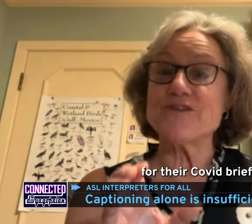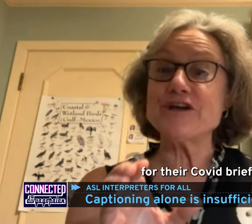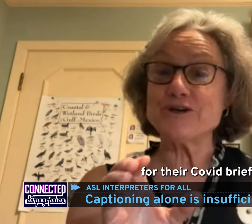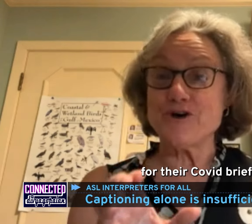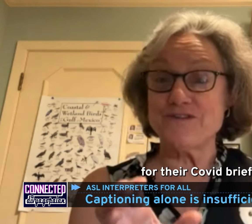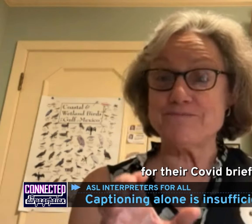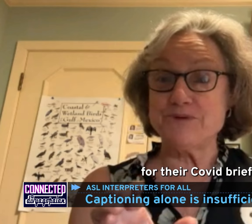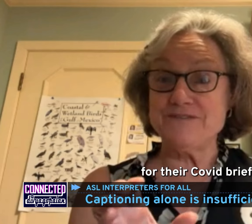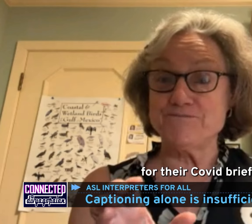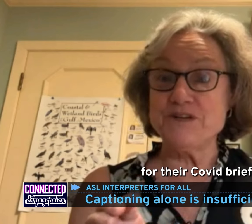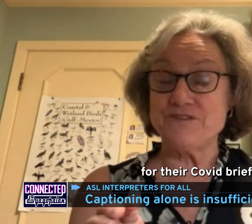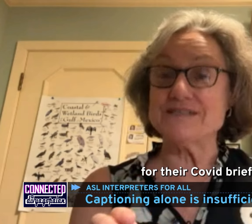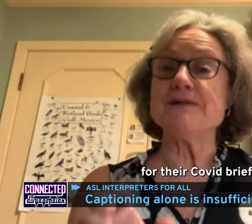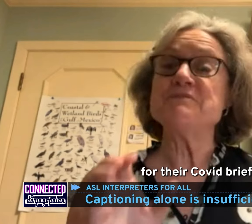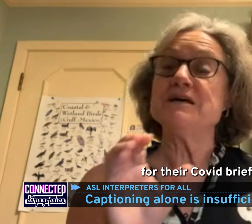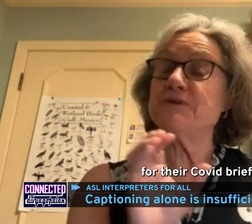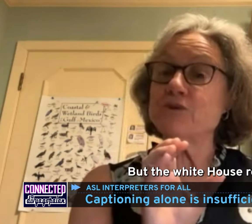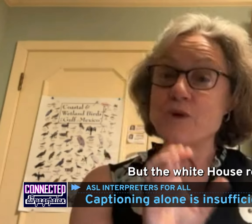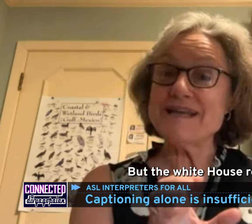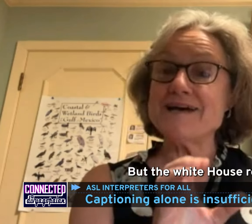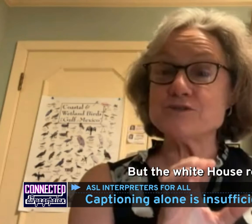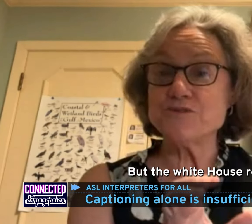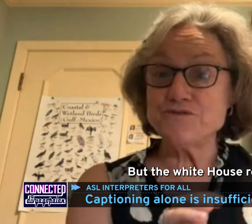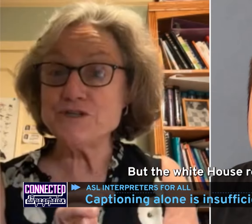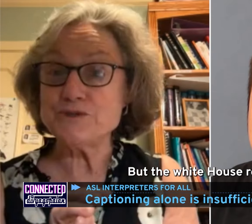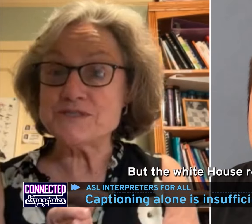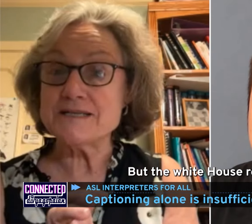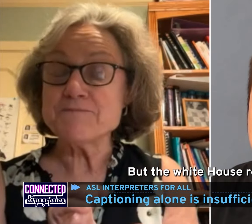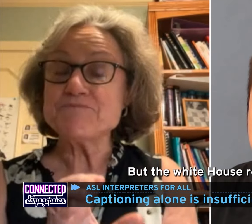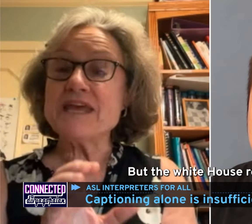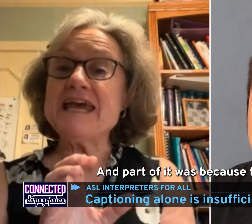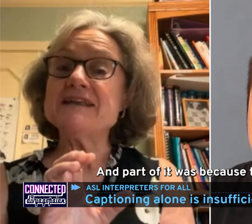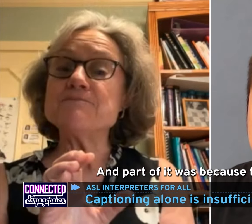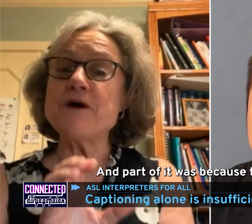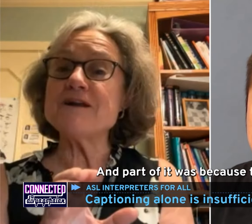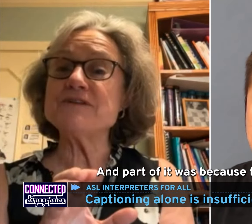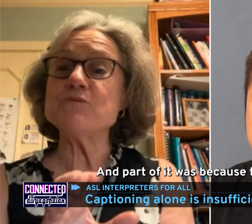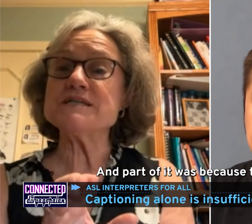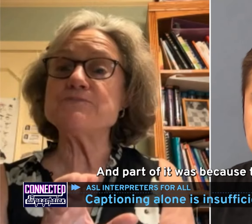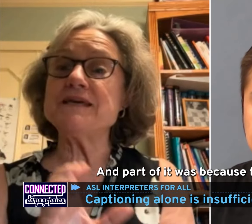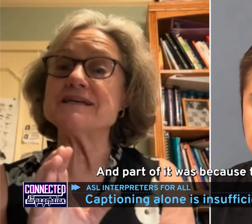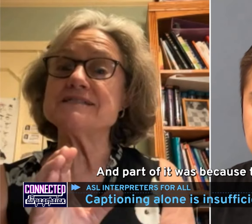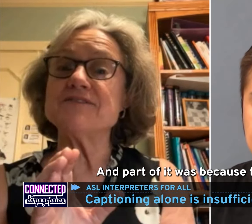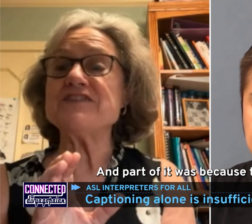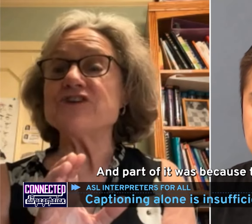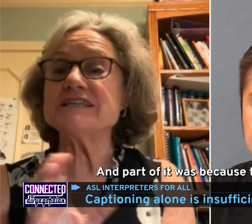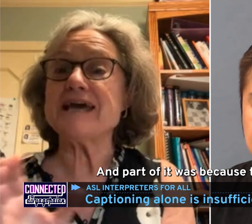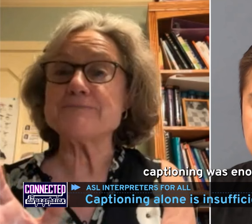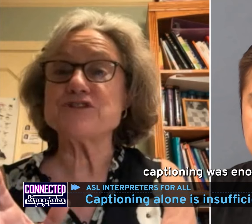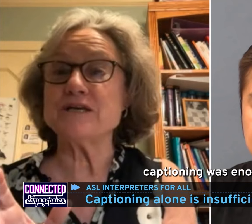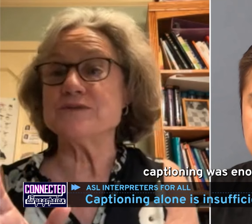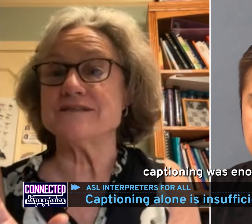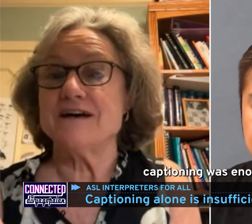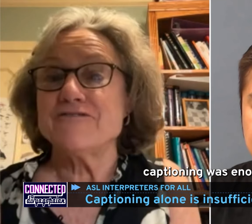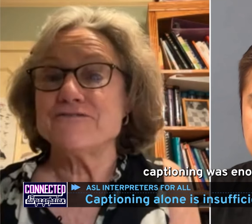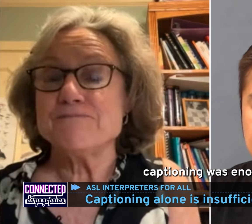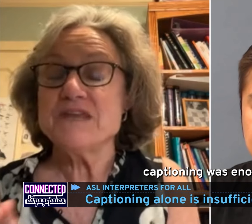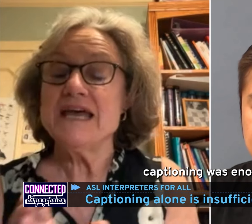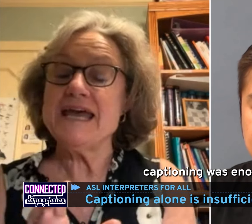their COVID briefings, but the White House refused. And part of it was because they thought captioning was enough. And